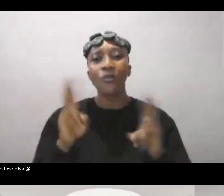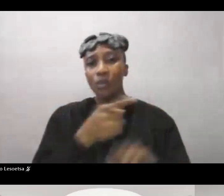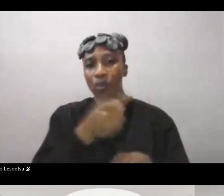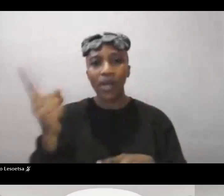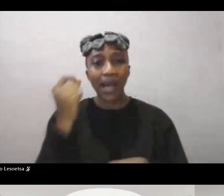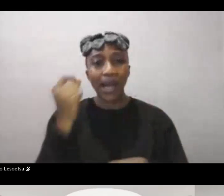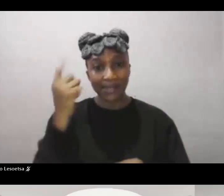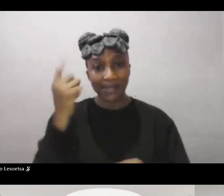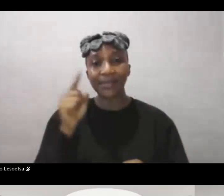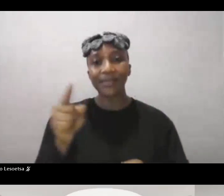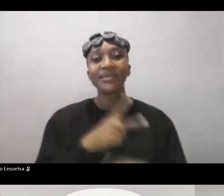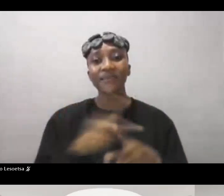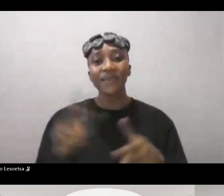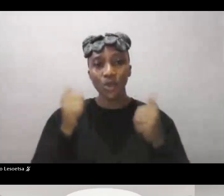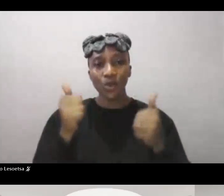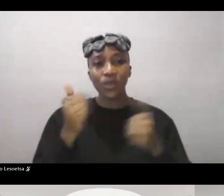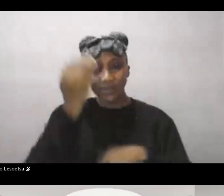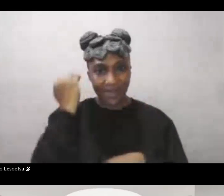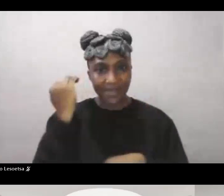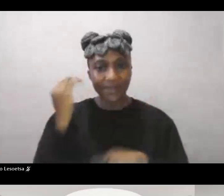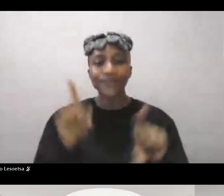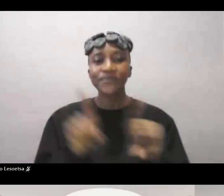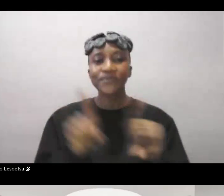area. And